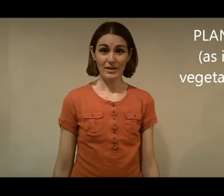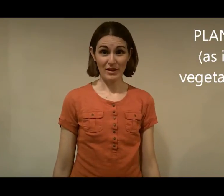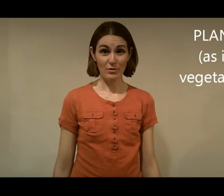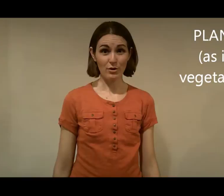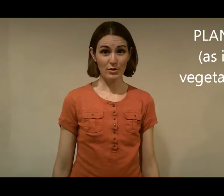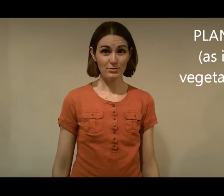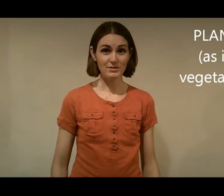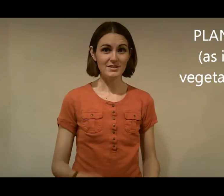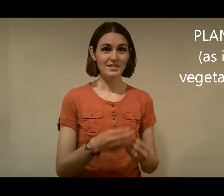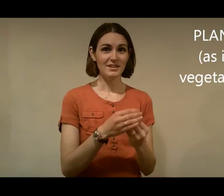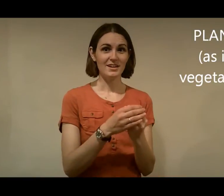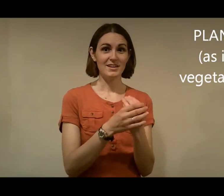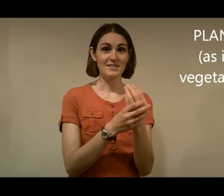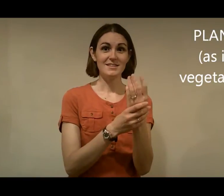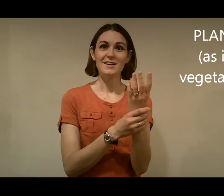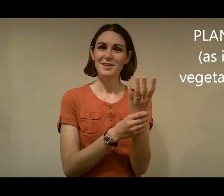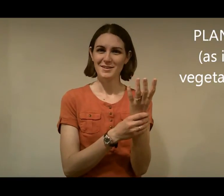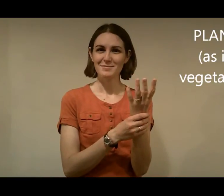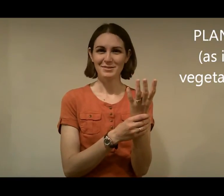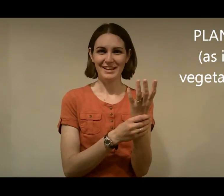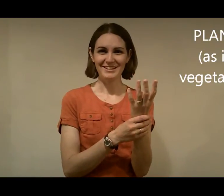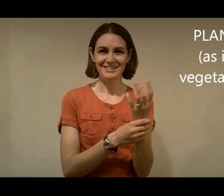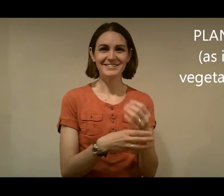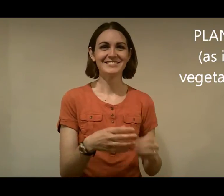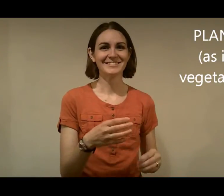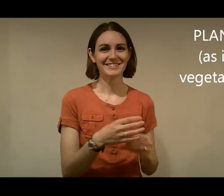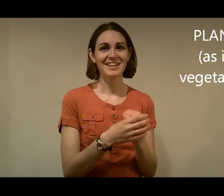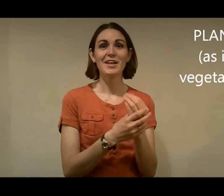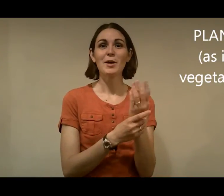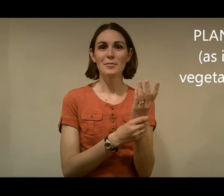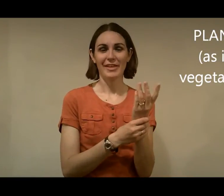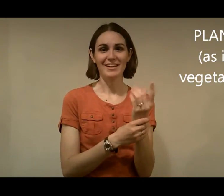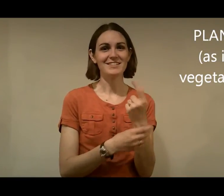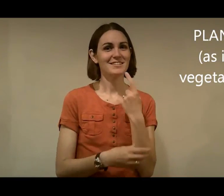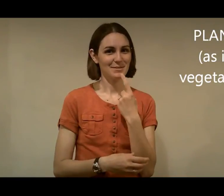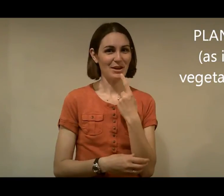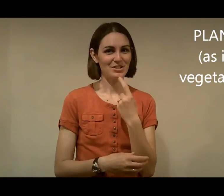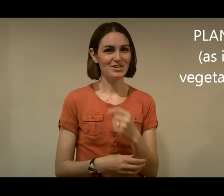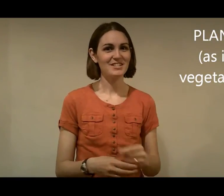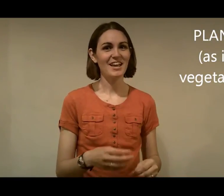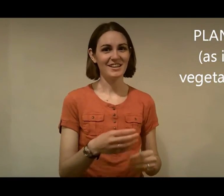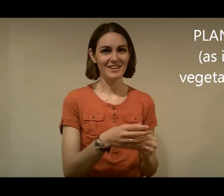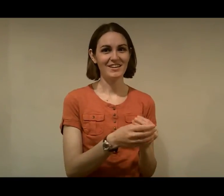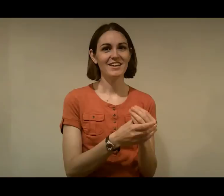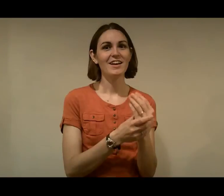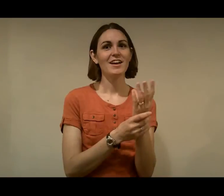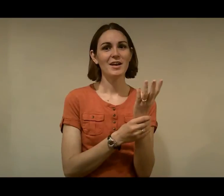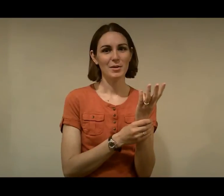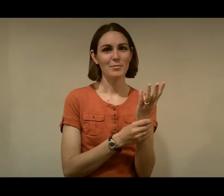that grows, is plant. Plant. So make sure you're saying it.